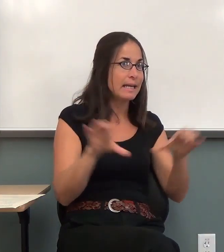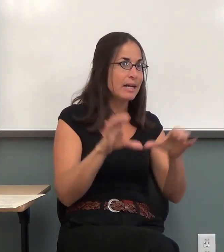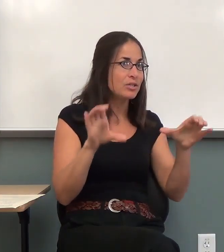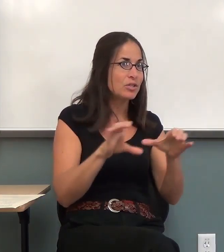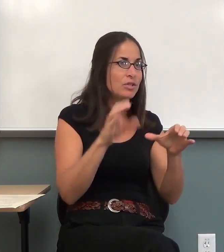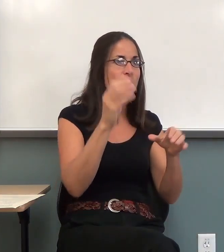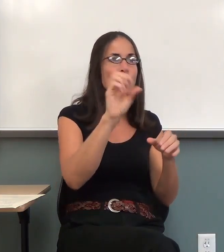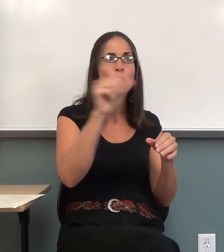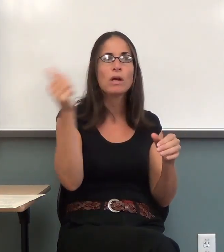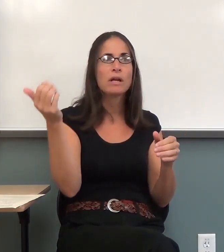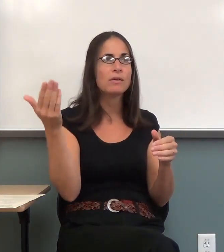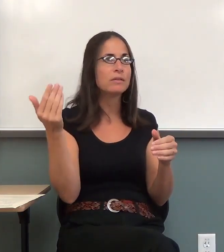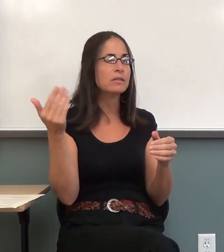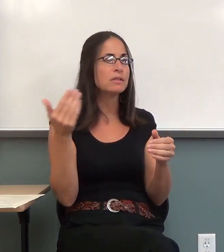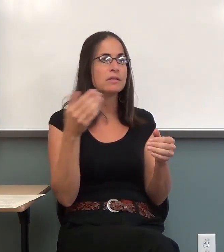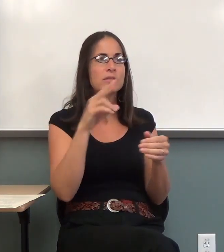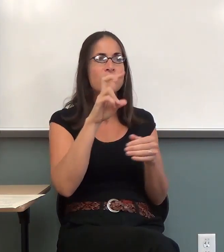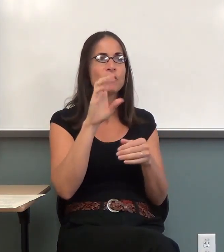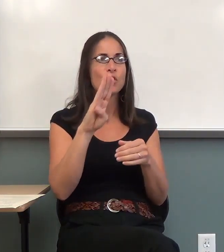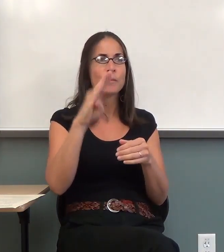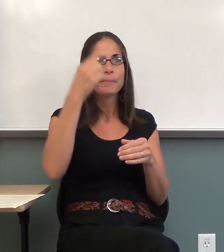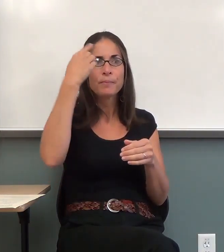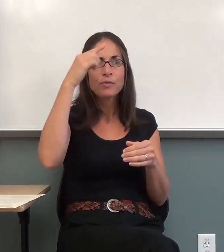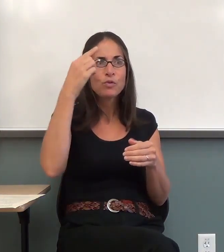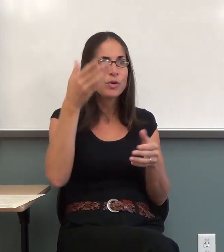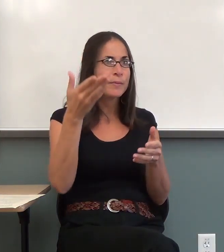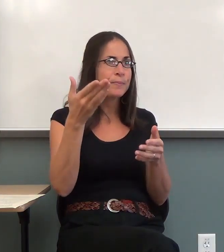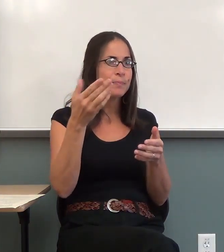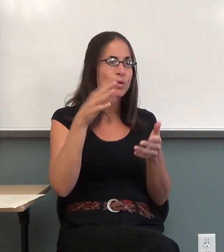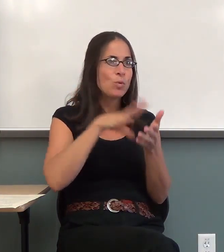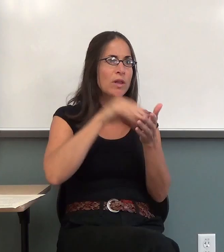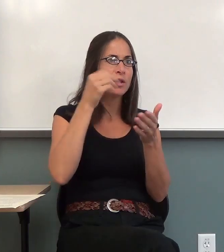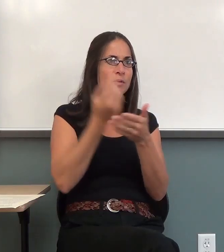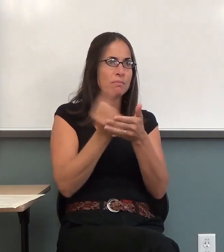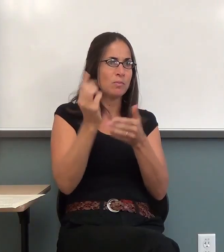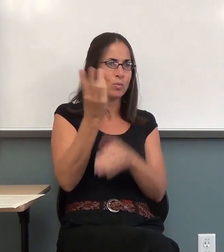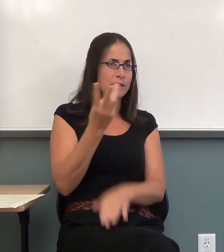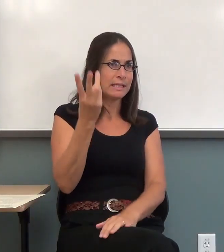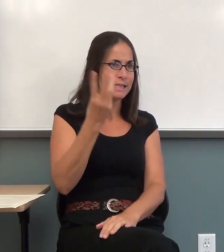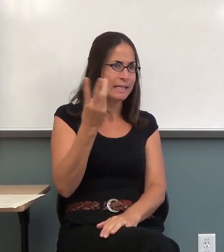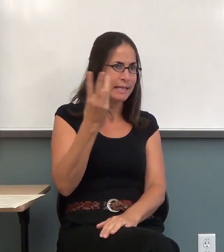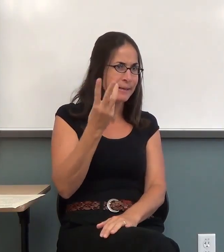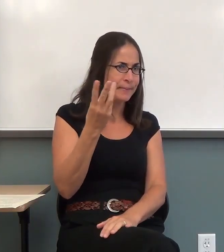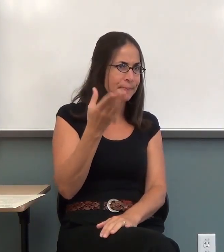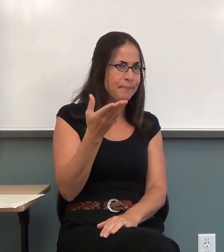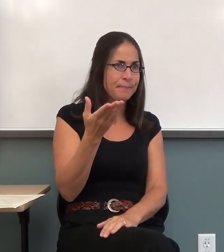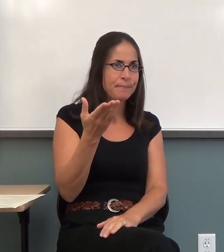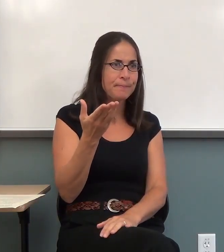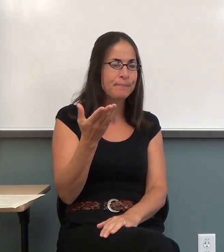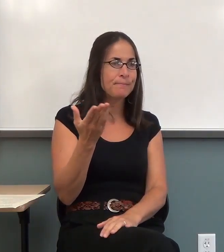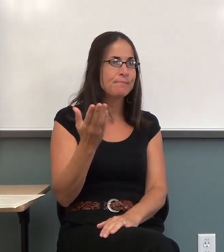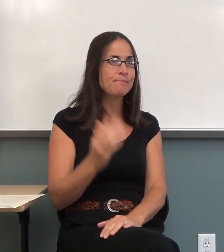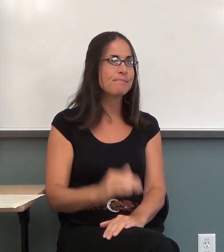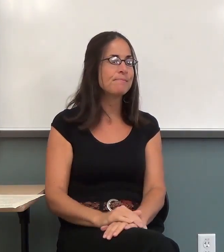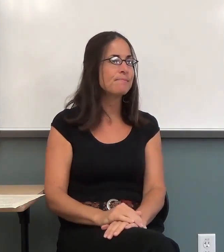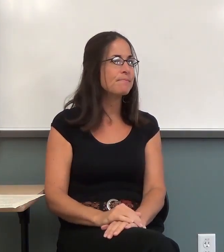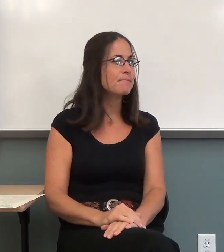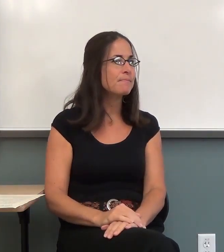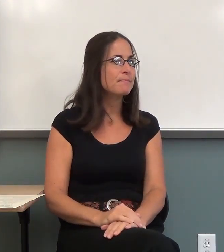do? We learned this last Wednesday, remember? Remember, what does it Tells do? It links to the